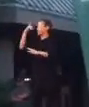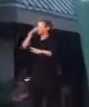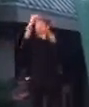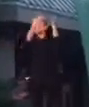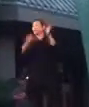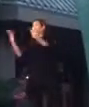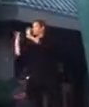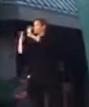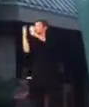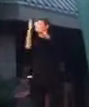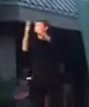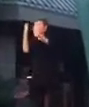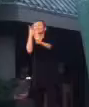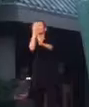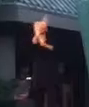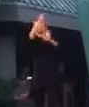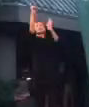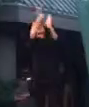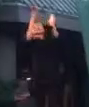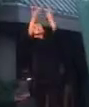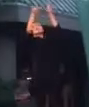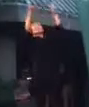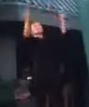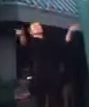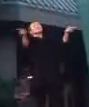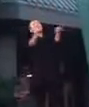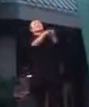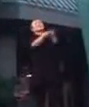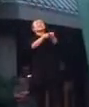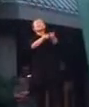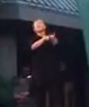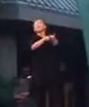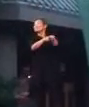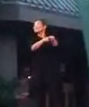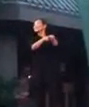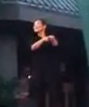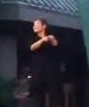for years and years and years, the world came to see his pictures of cats.